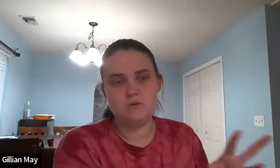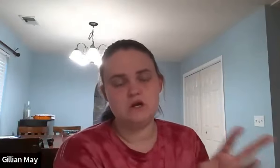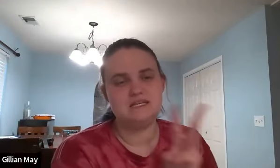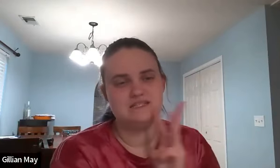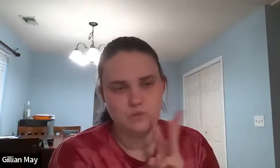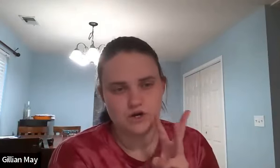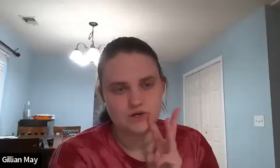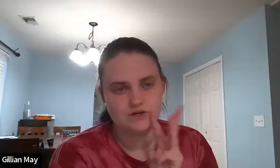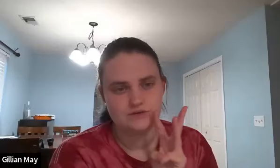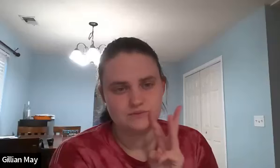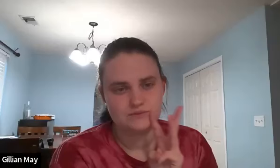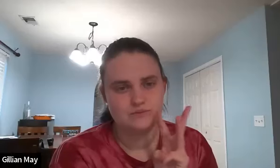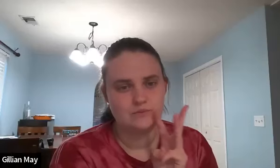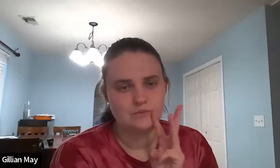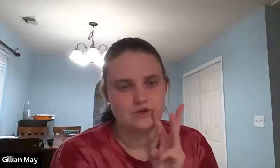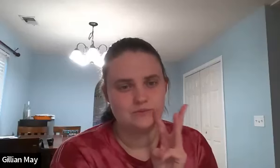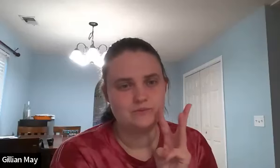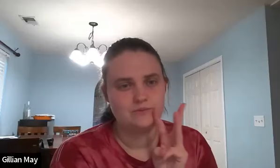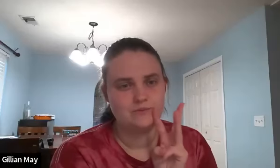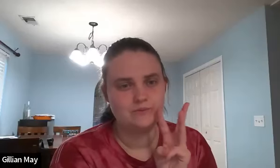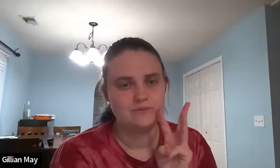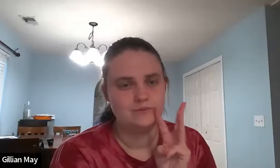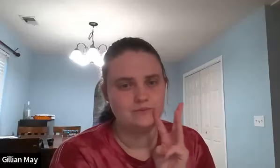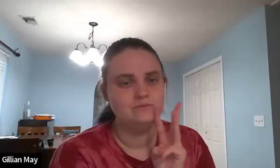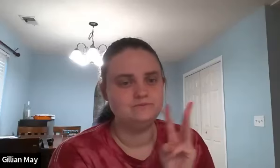water, it's water.